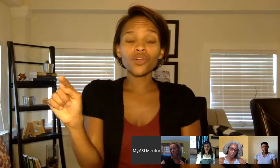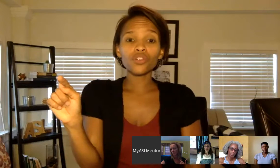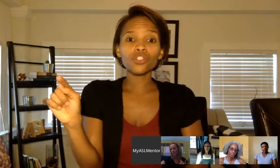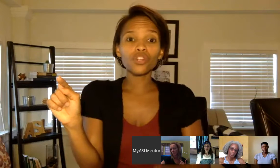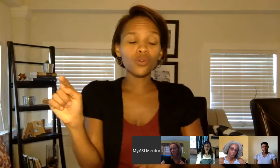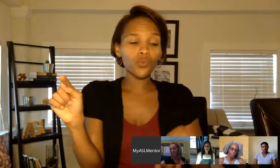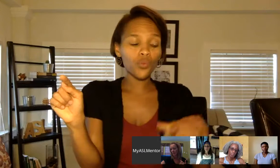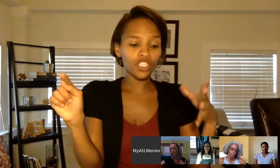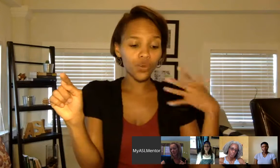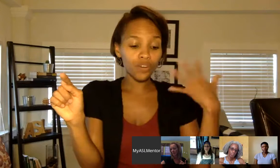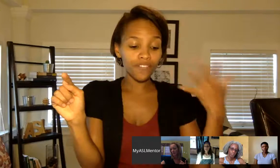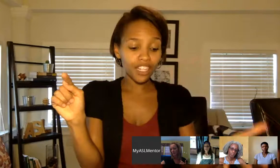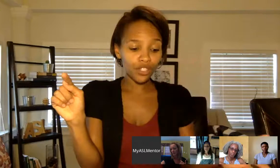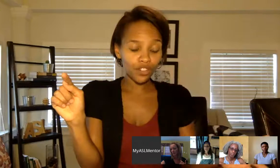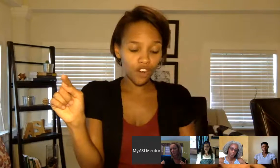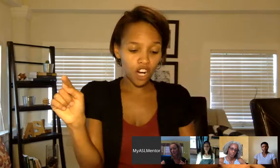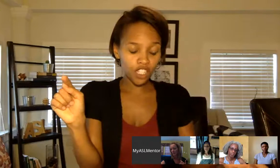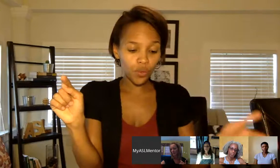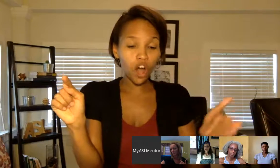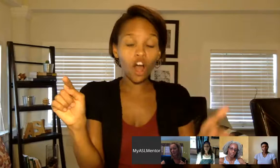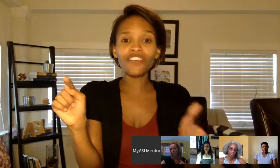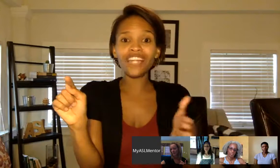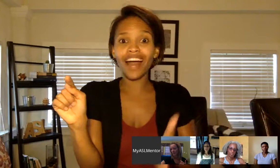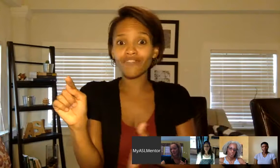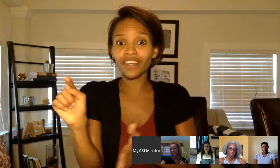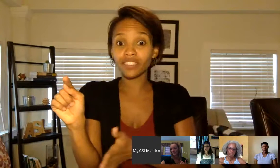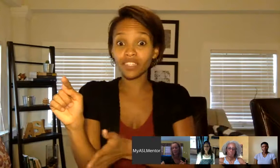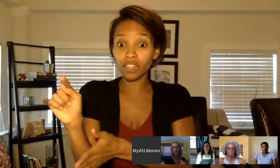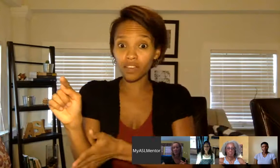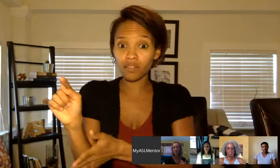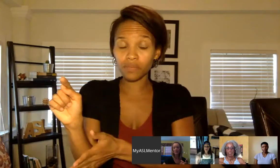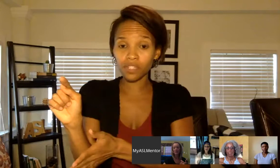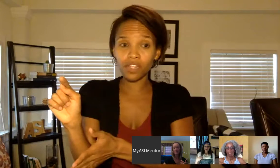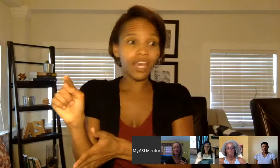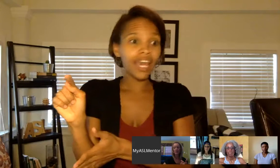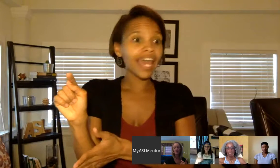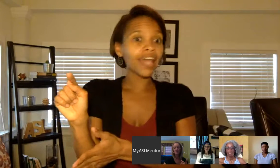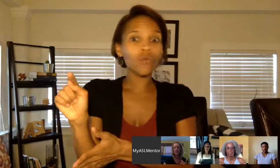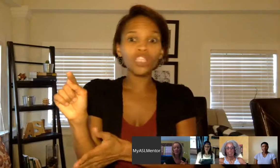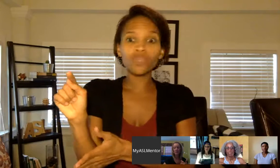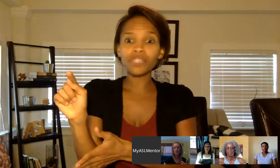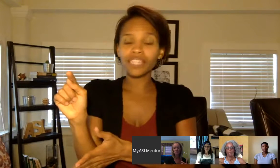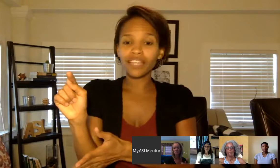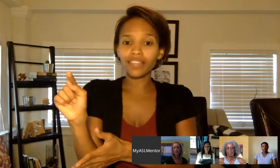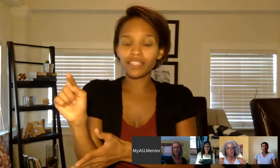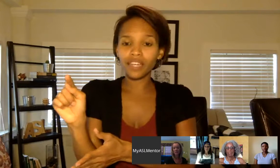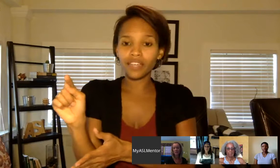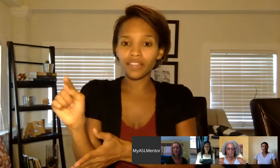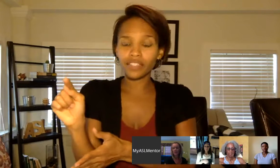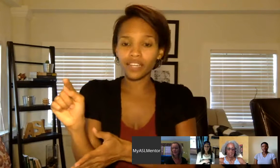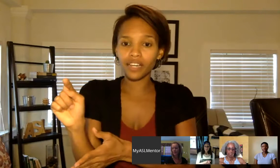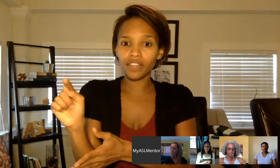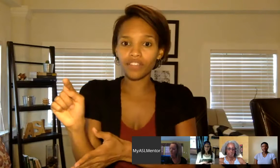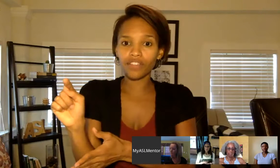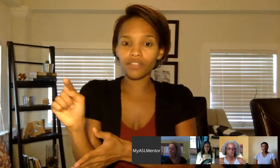then so what we've said so far is we often have events and clubs, and what's missing in this